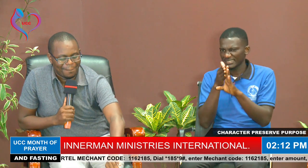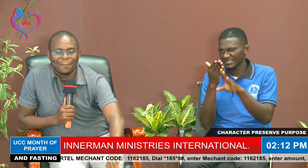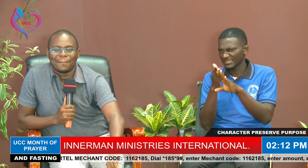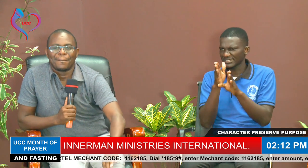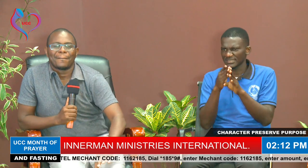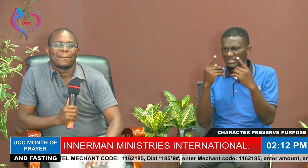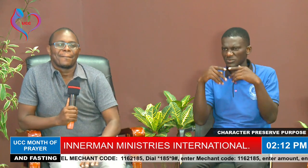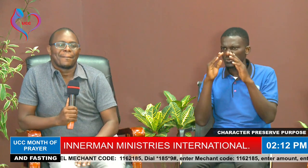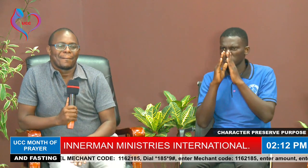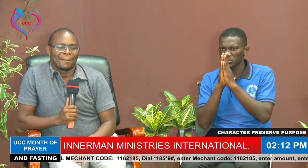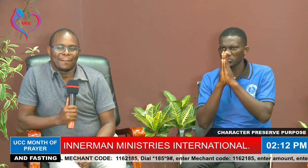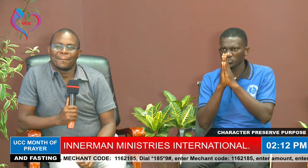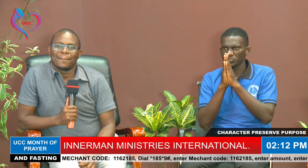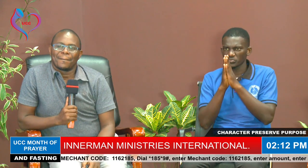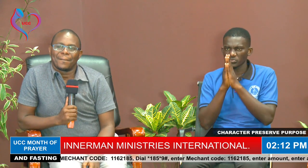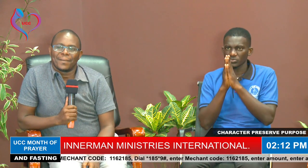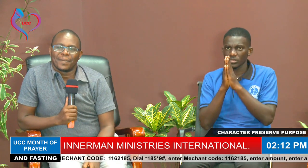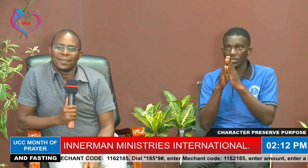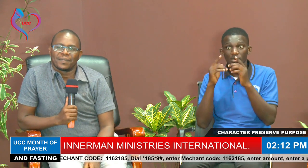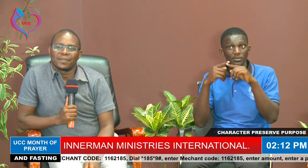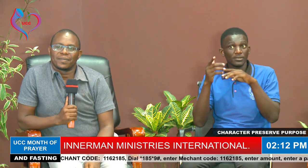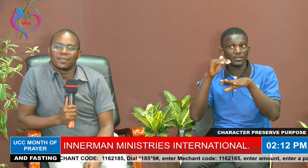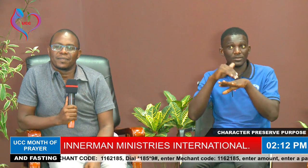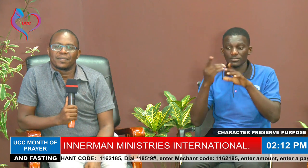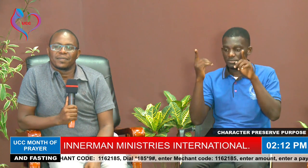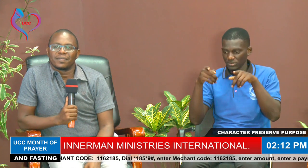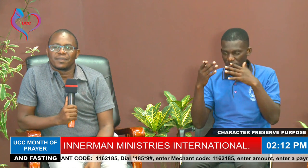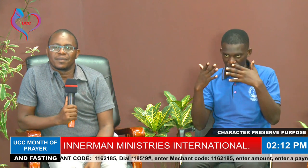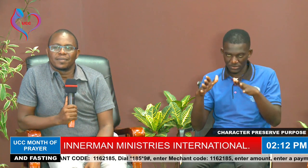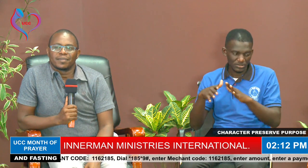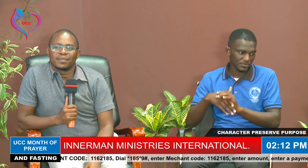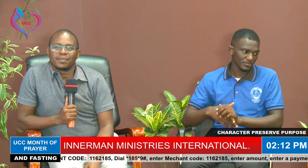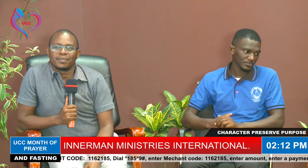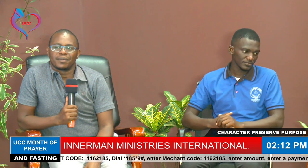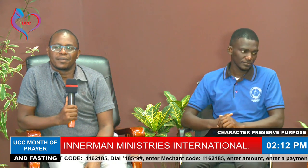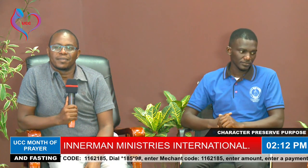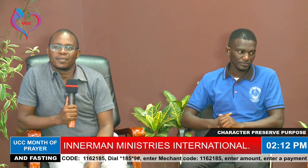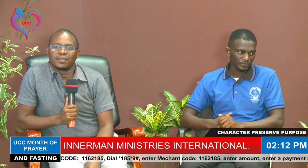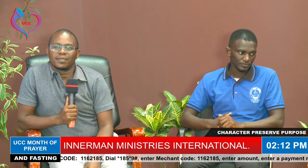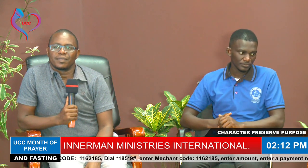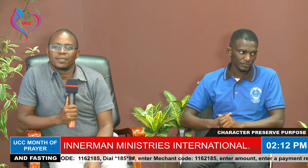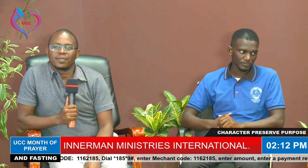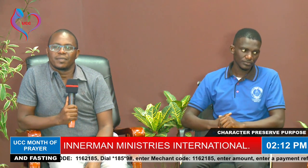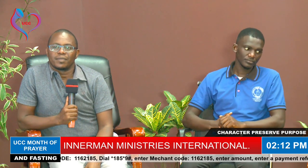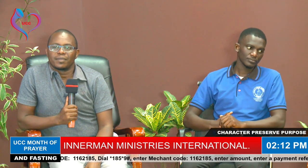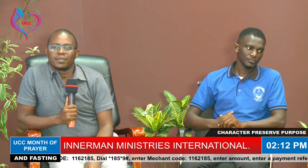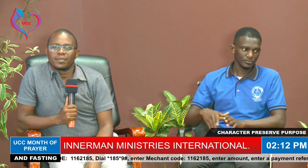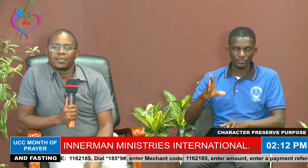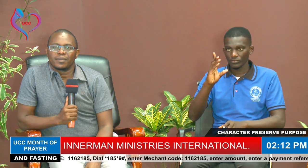kusaba mufo ky'ebibuuzo naye comment etuuse ojja kubanga otegeezebwa. Doreen from